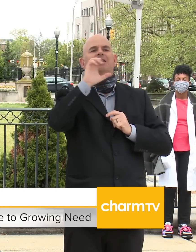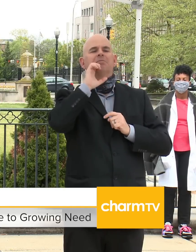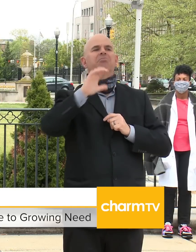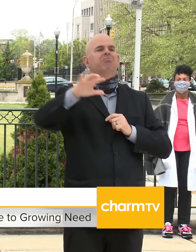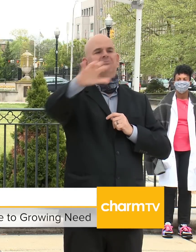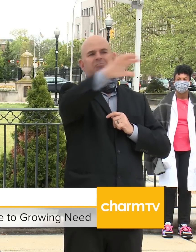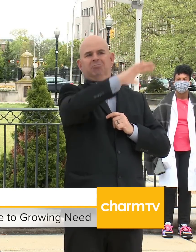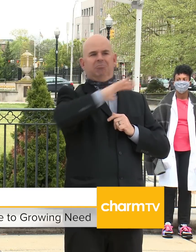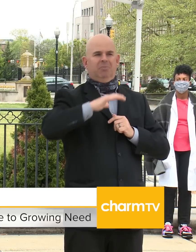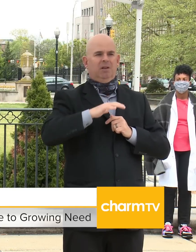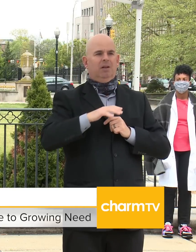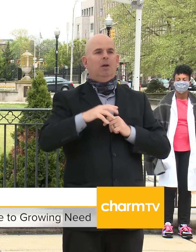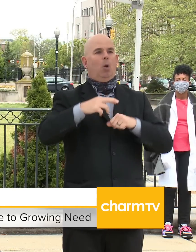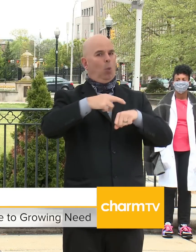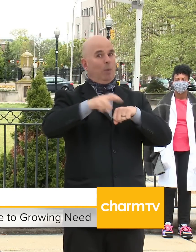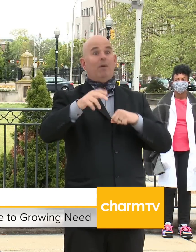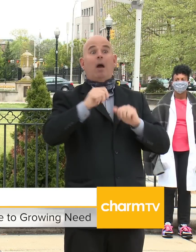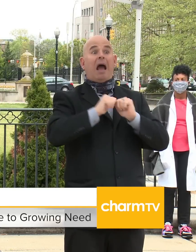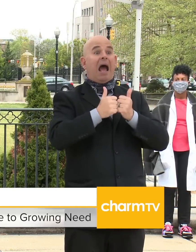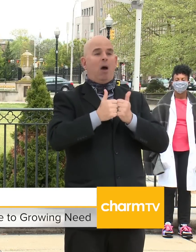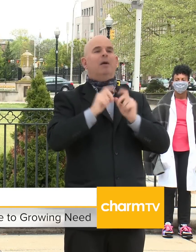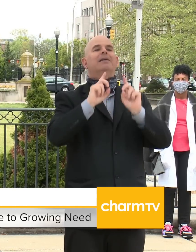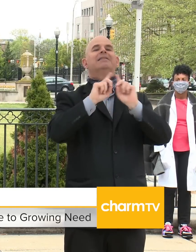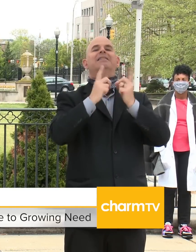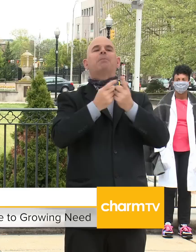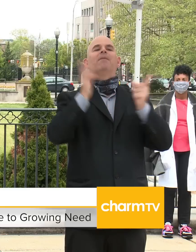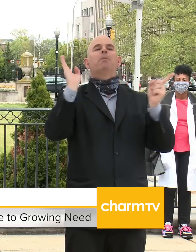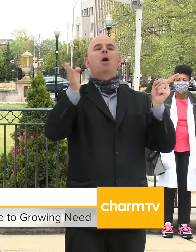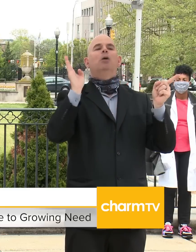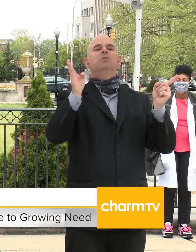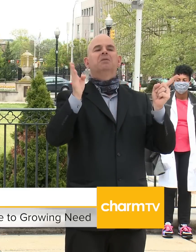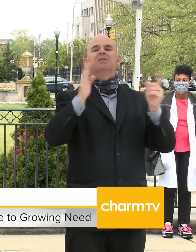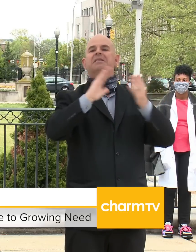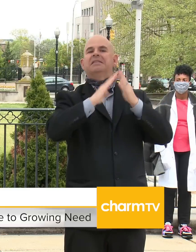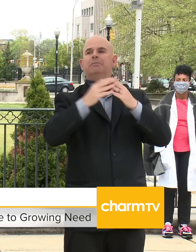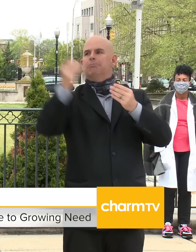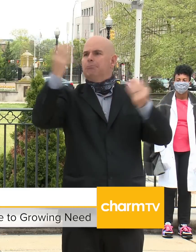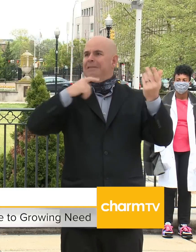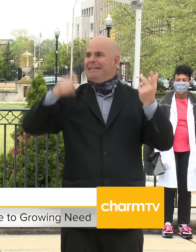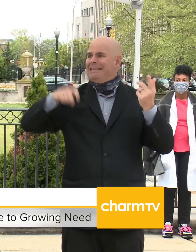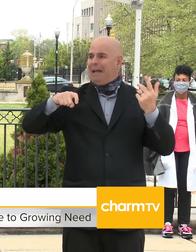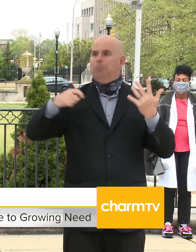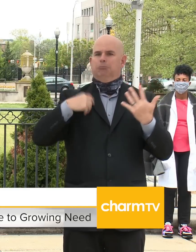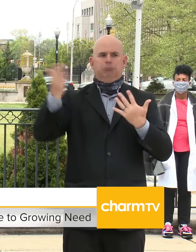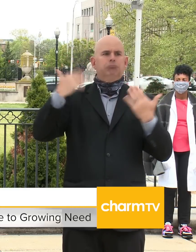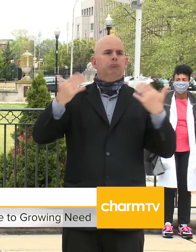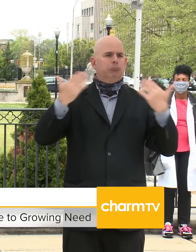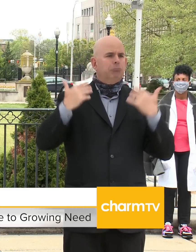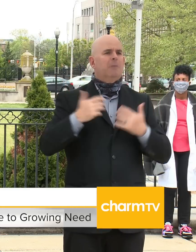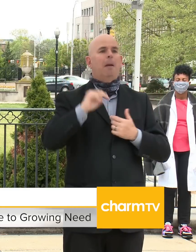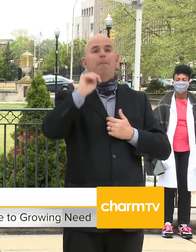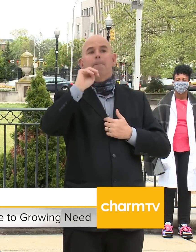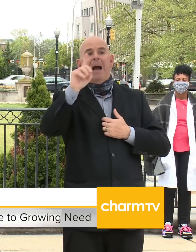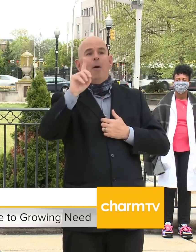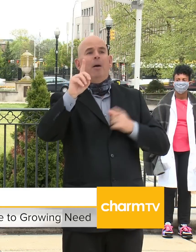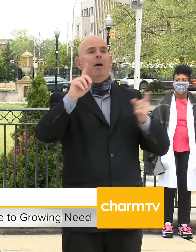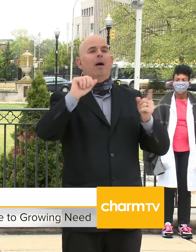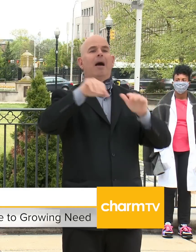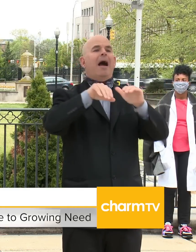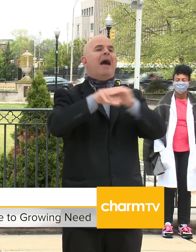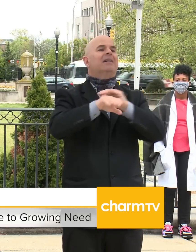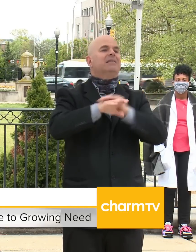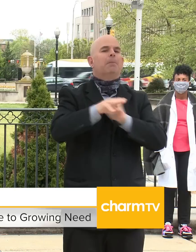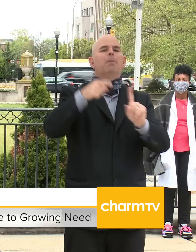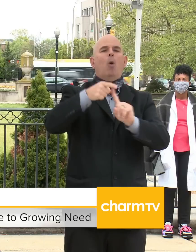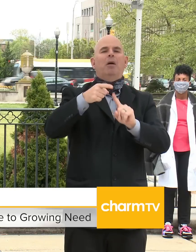the Baltimore City Department of Aging, the Lean Campaign, and the Maryland Access Point. Our distribution hub will take place at